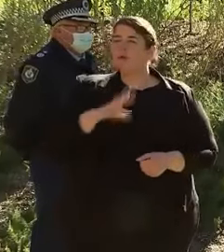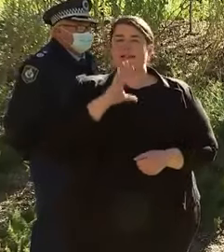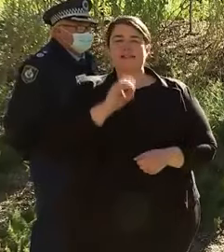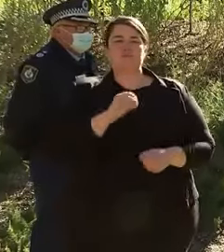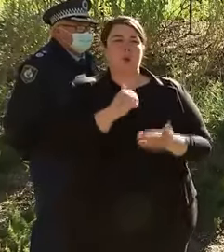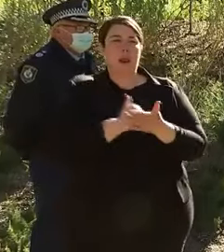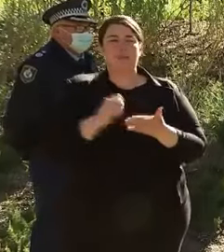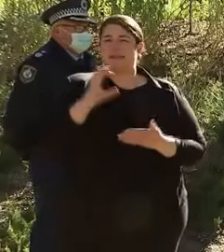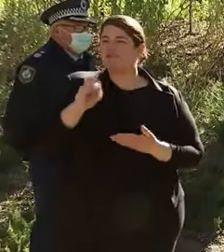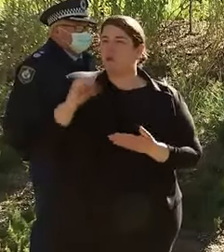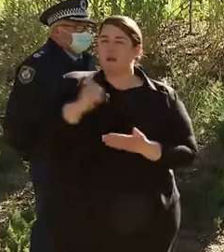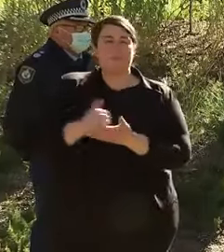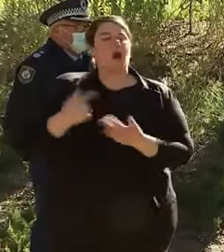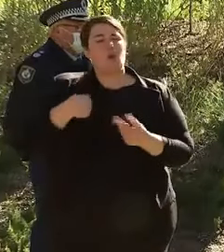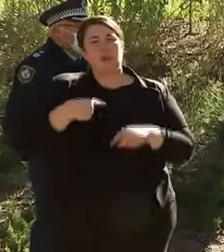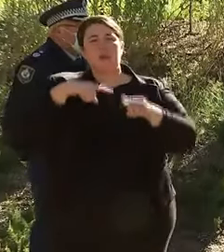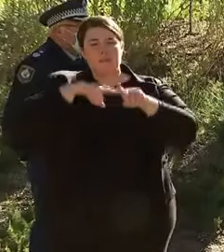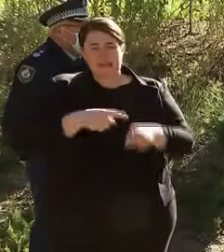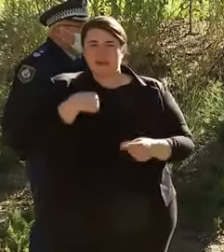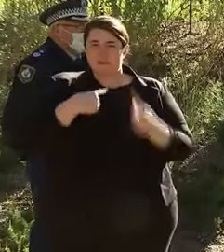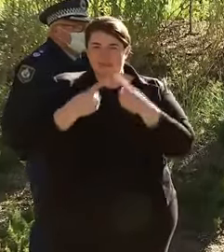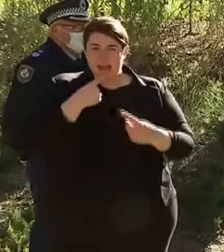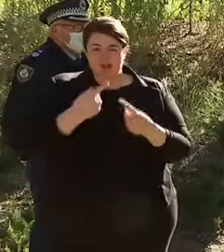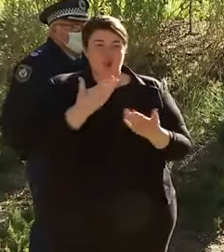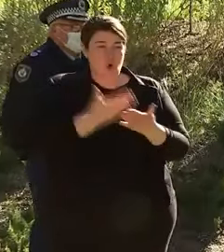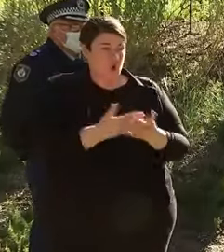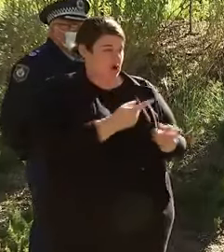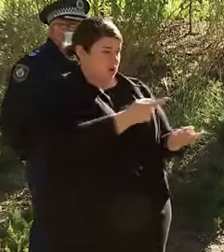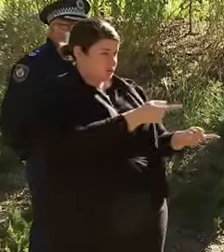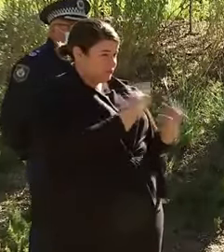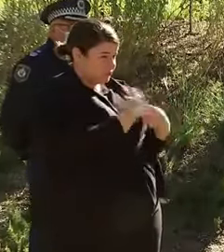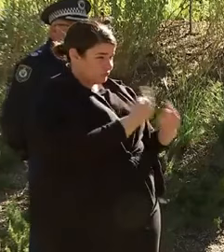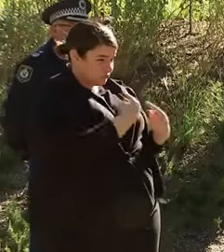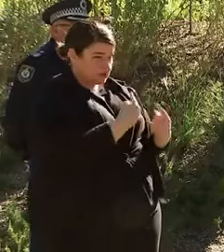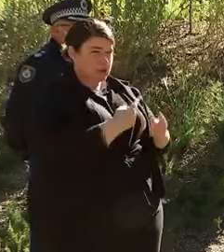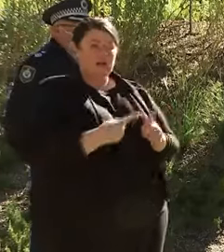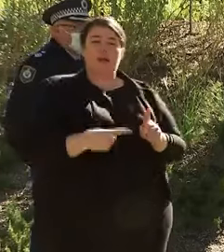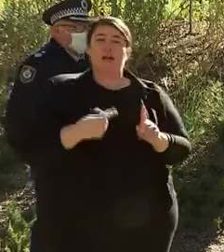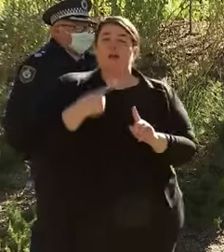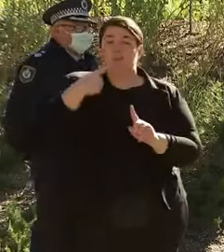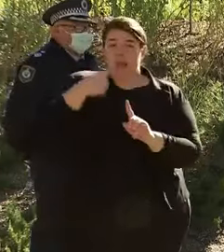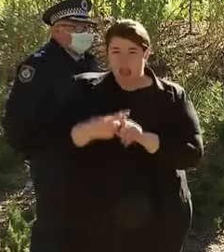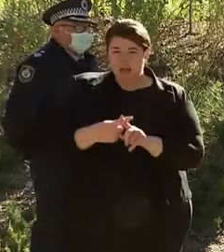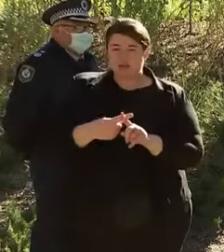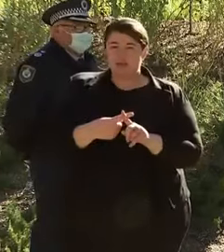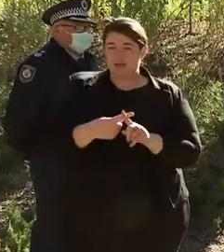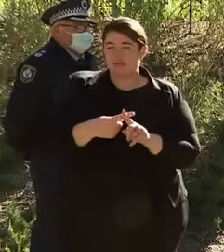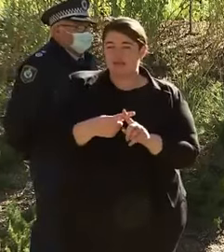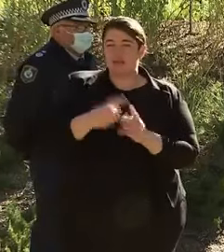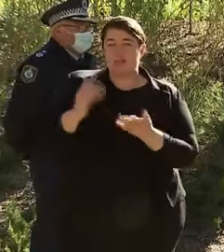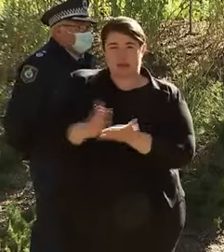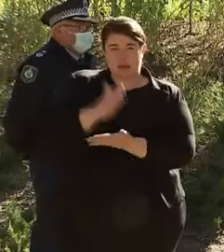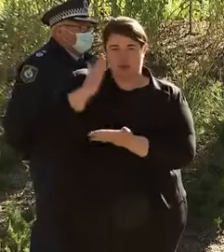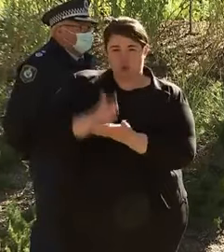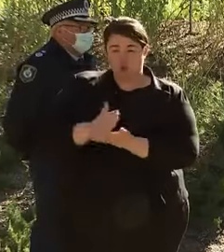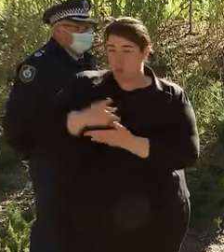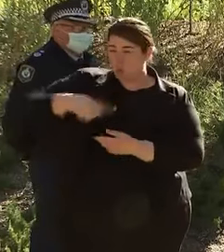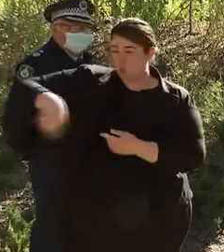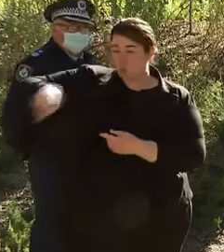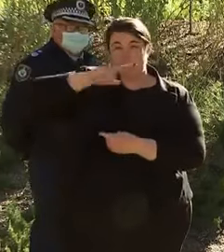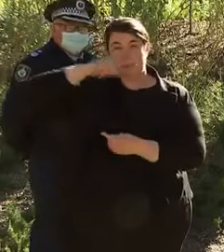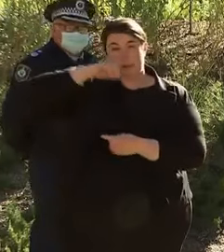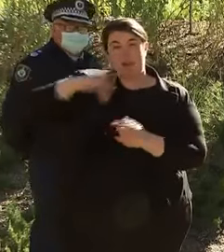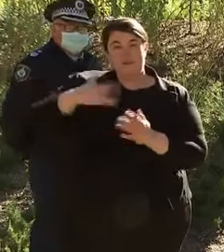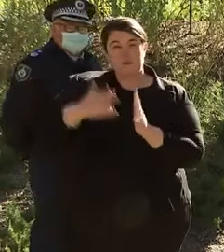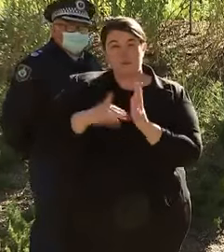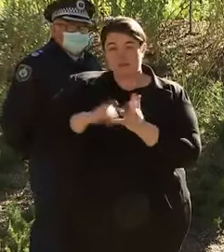We based all of our advice on balancing the health advice that we were given with making sure our citizens were